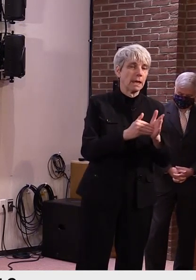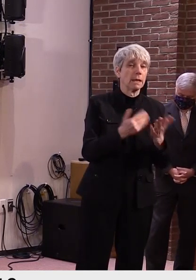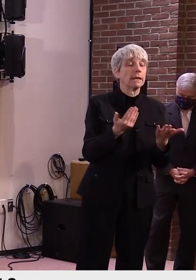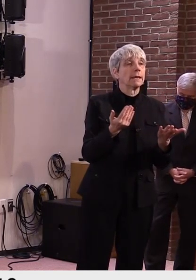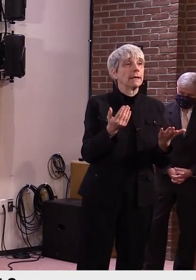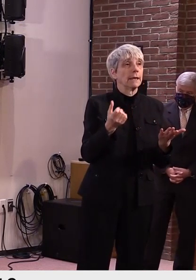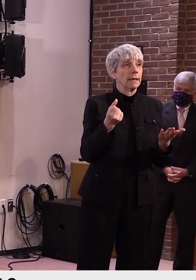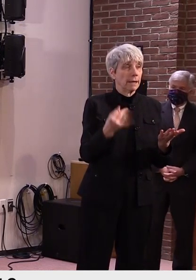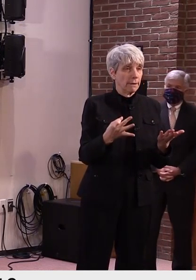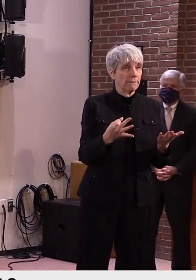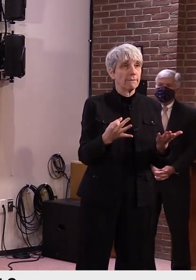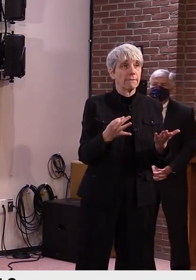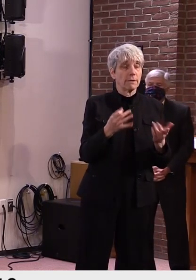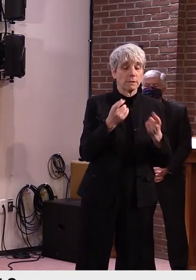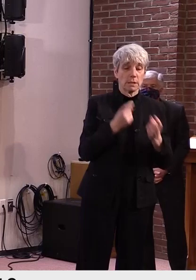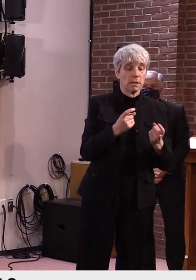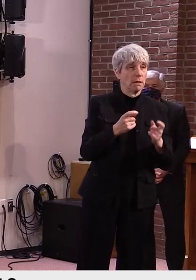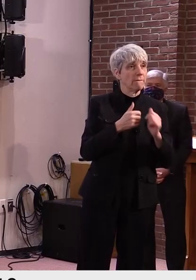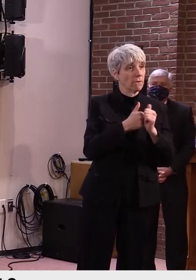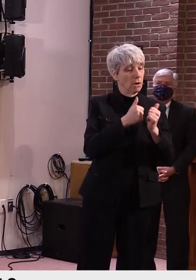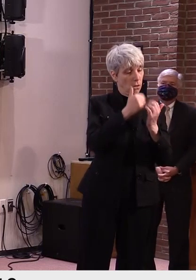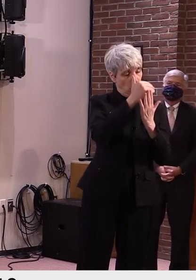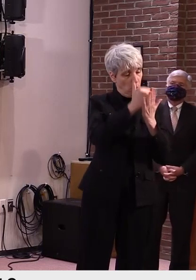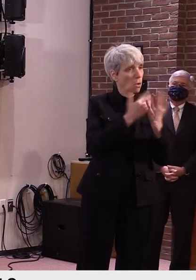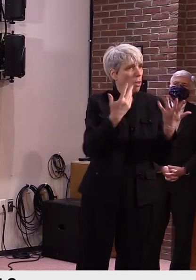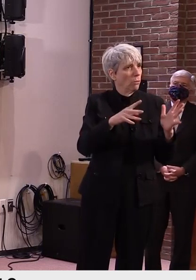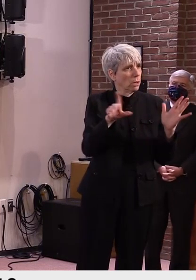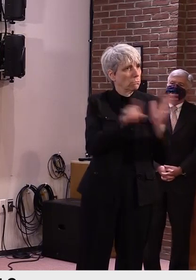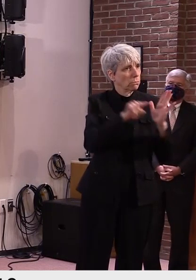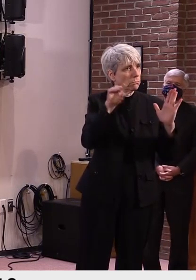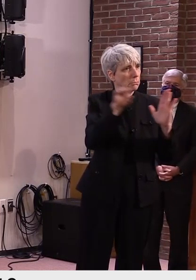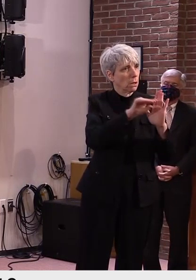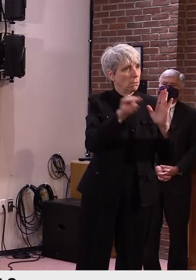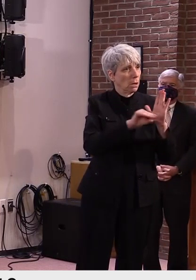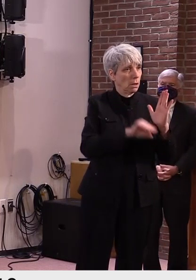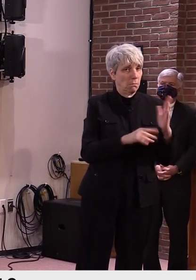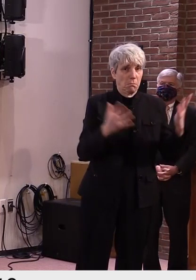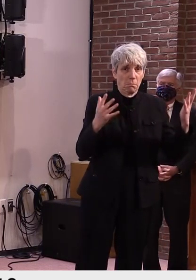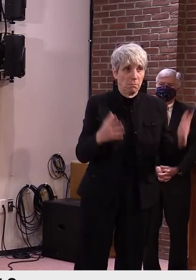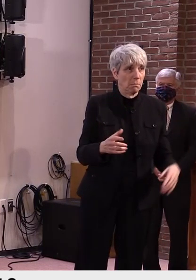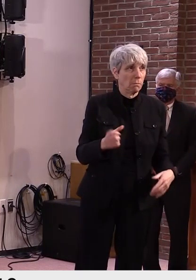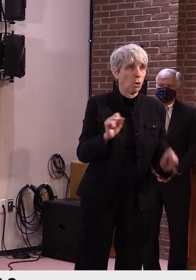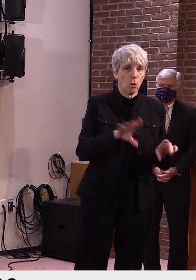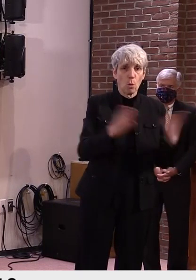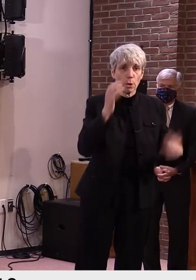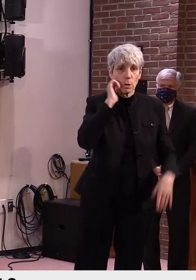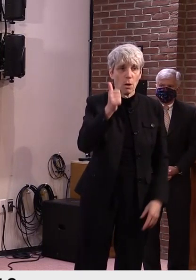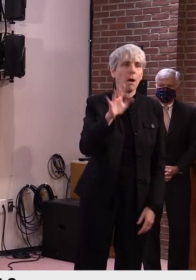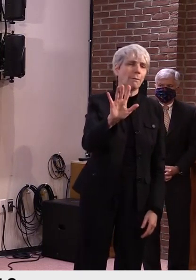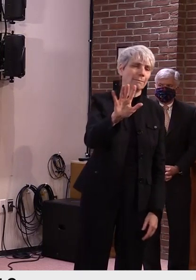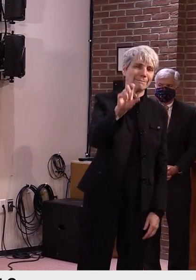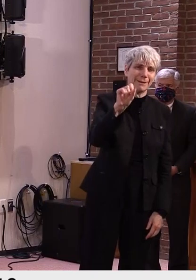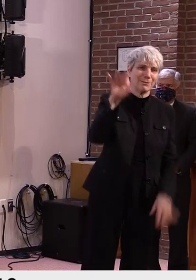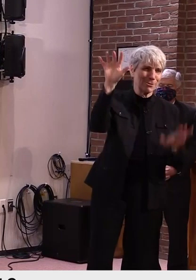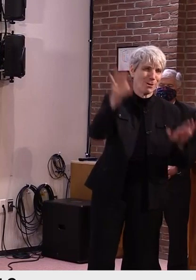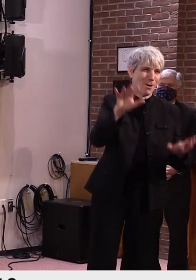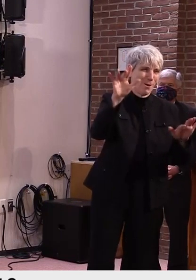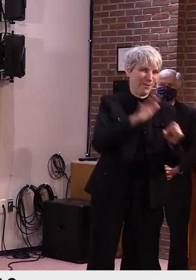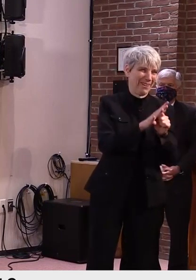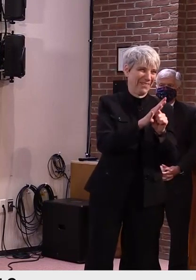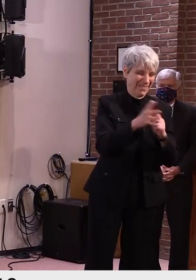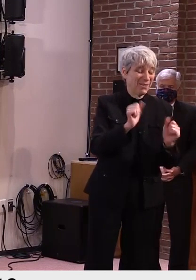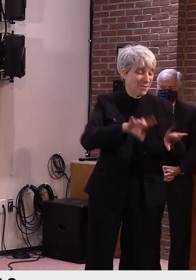they adhere to the guidelines that are in place at this point in time, they could open tomorrow if there was snow. So we'll continue